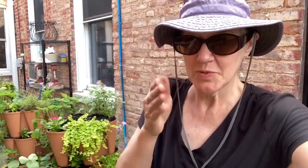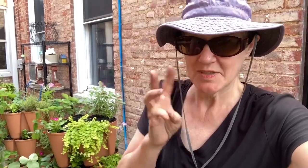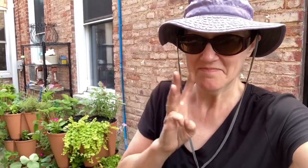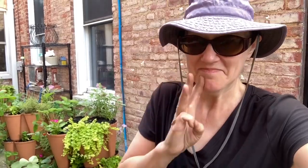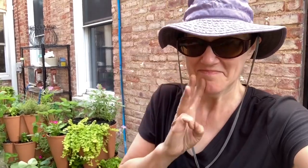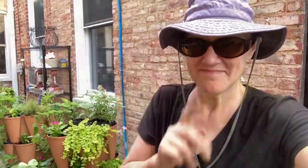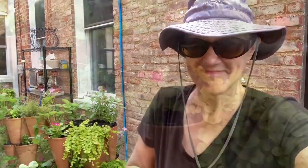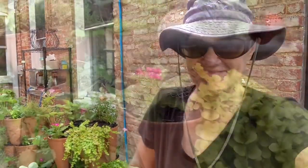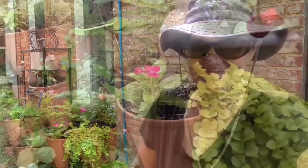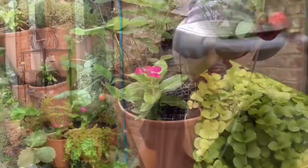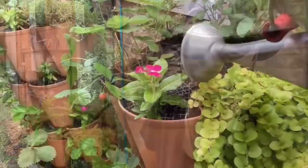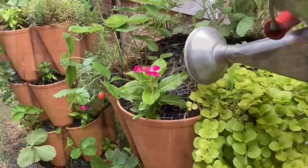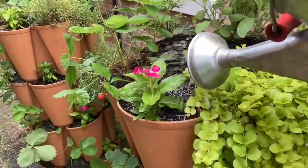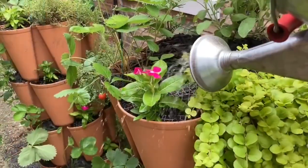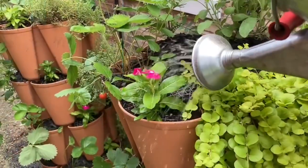out between watering.